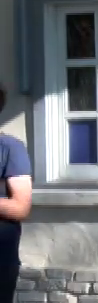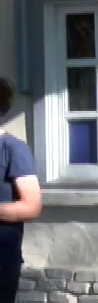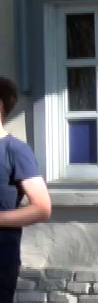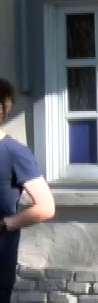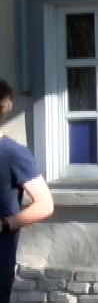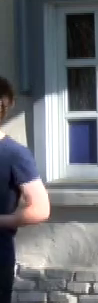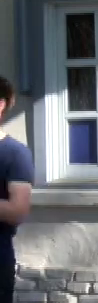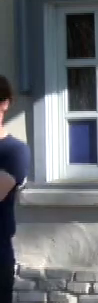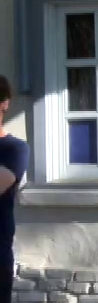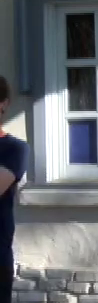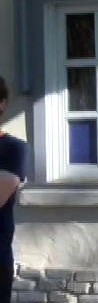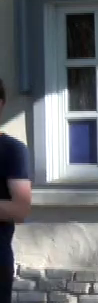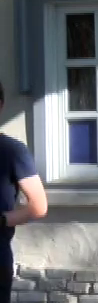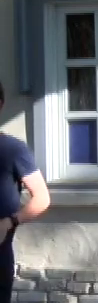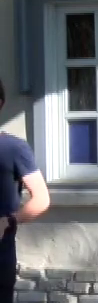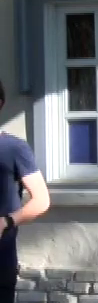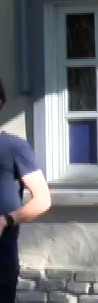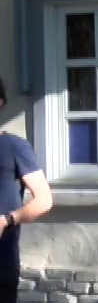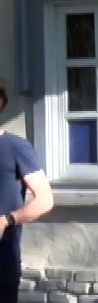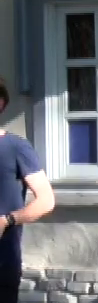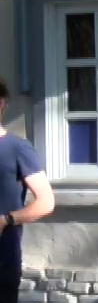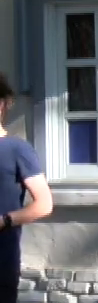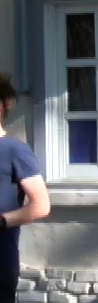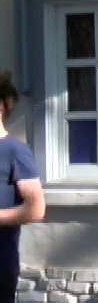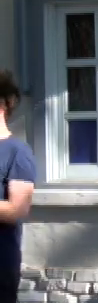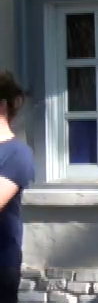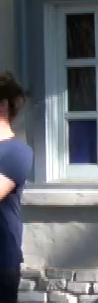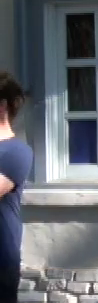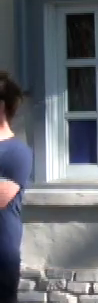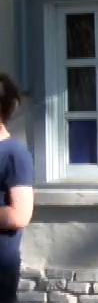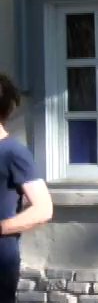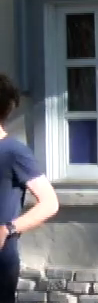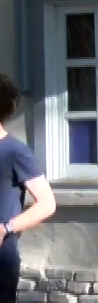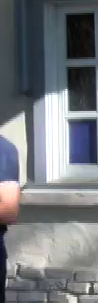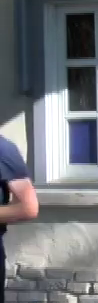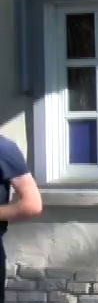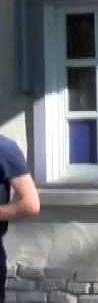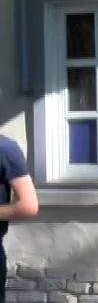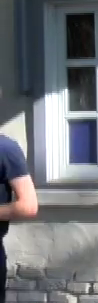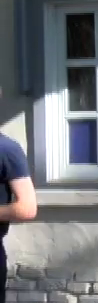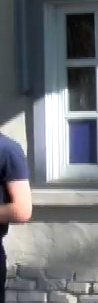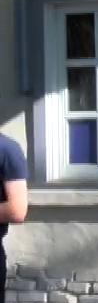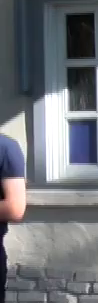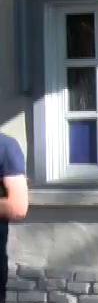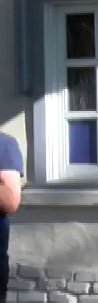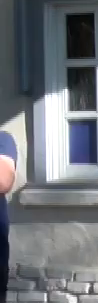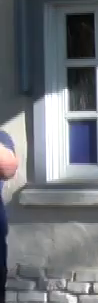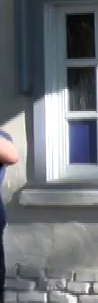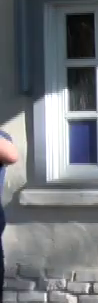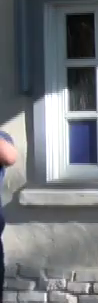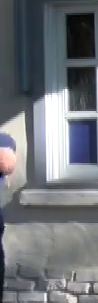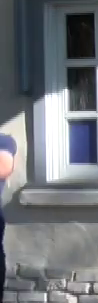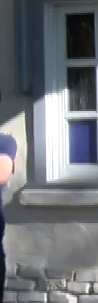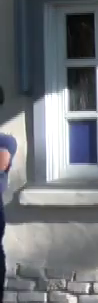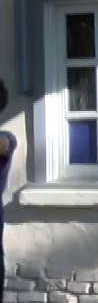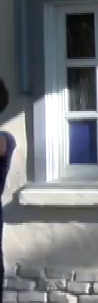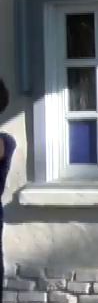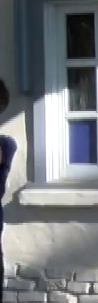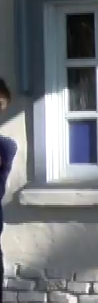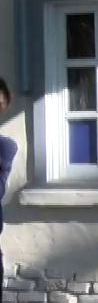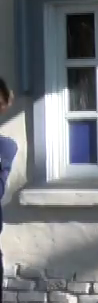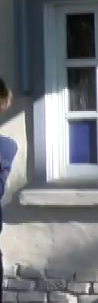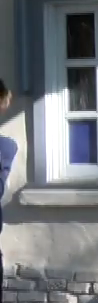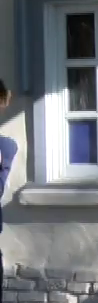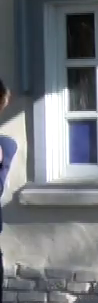his name, Tony McDay. Say his name. Tony McDay. Say her name, Iyanna Dior.